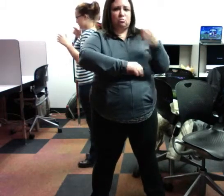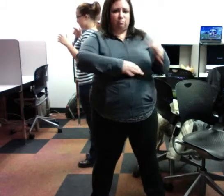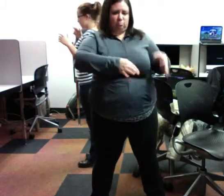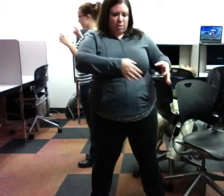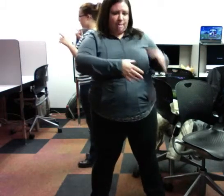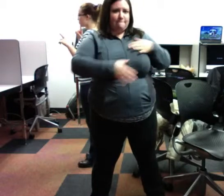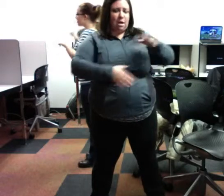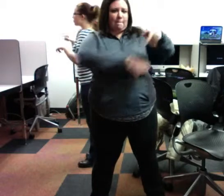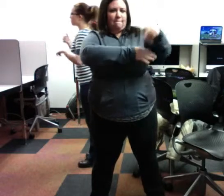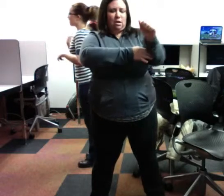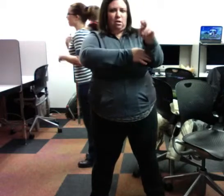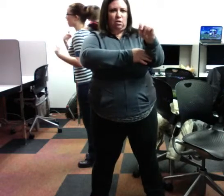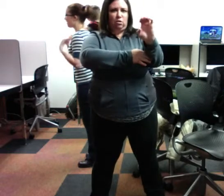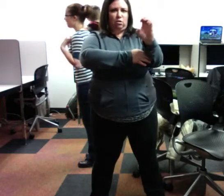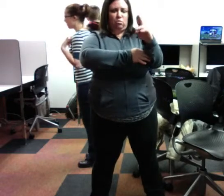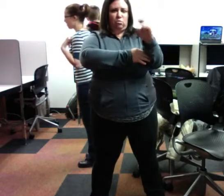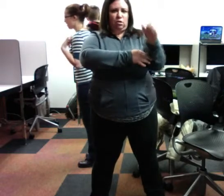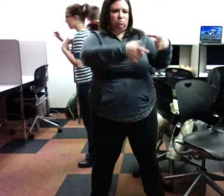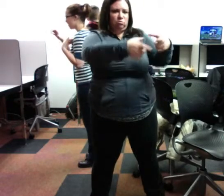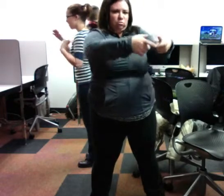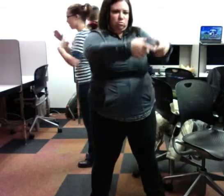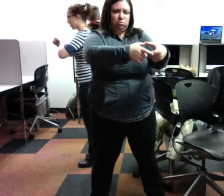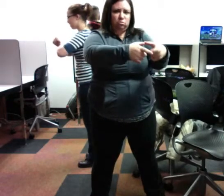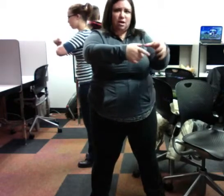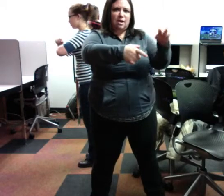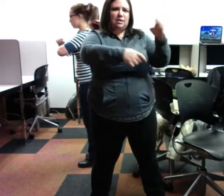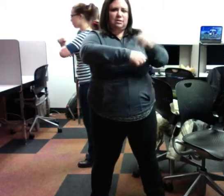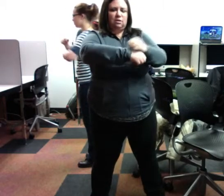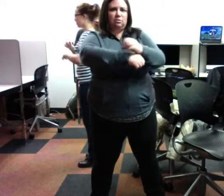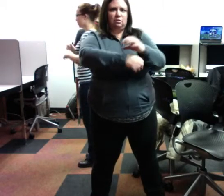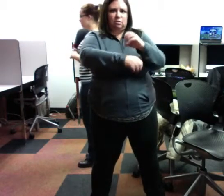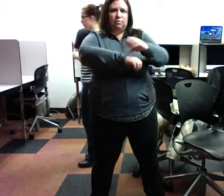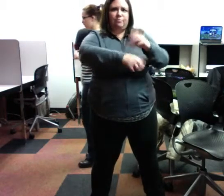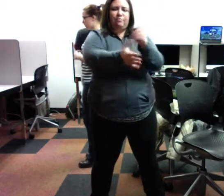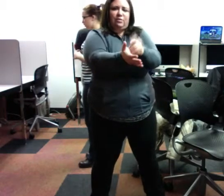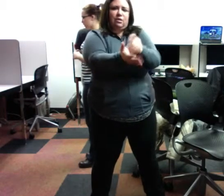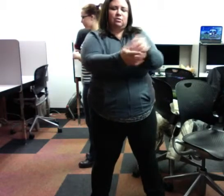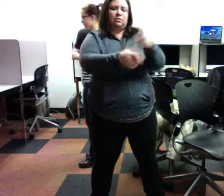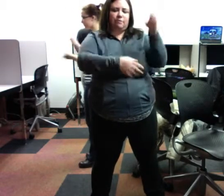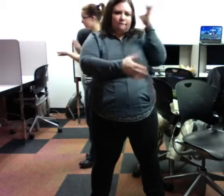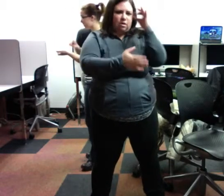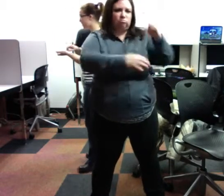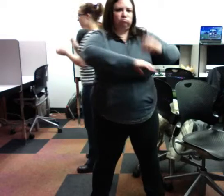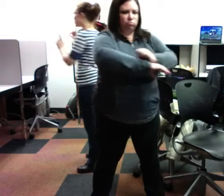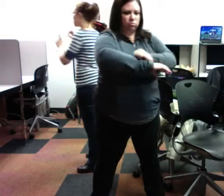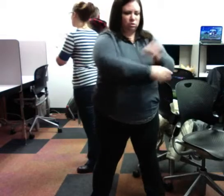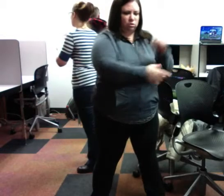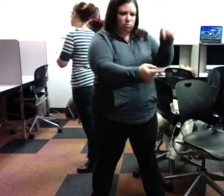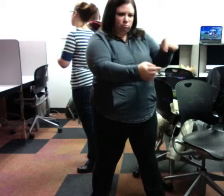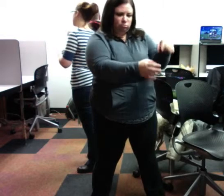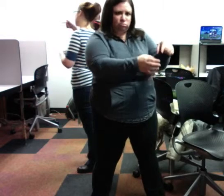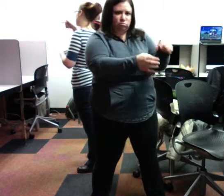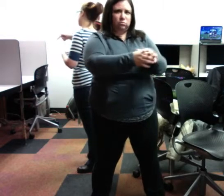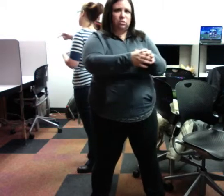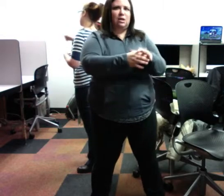I didn't even know what a pancreas was. The doctors told me this was almost certainly a type of cancer that is incurable, and that